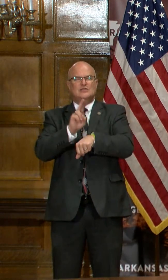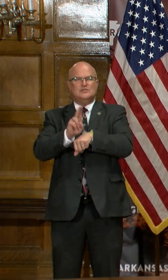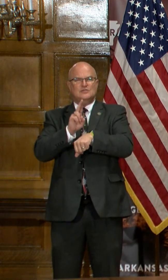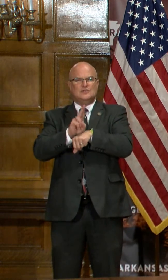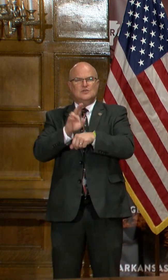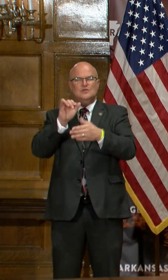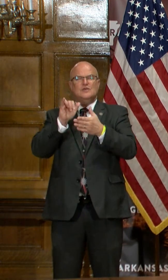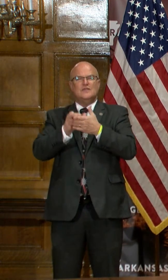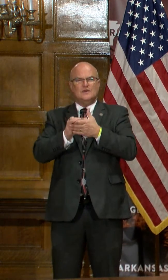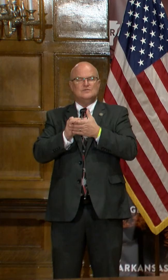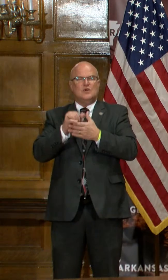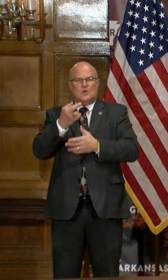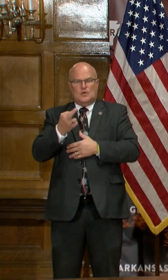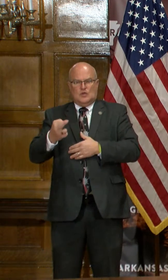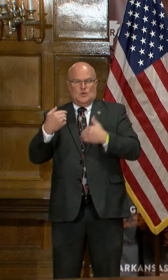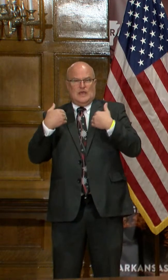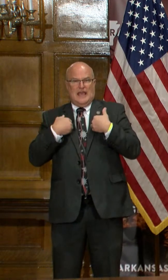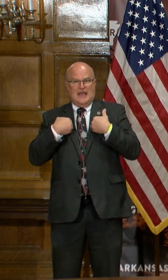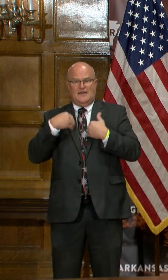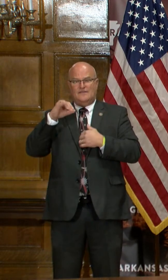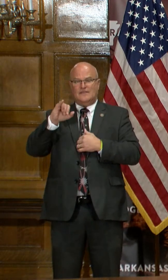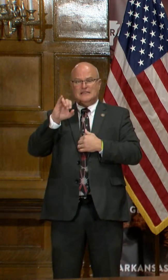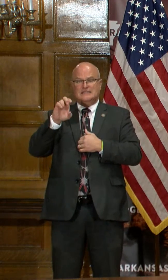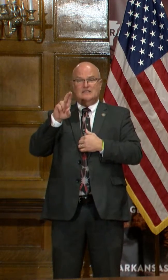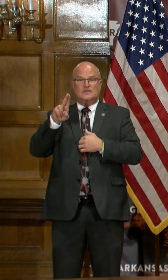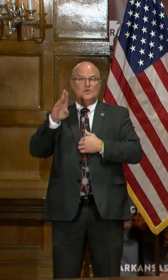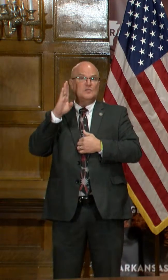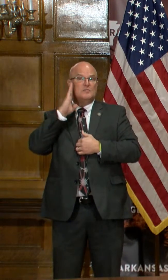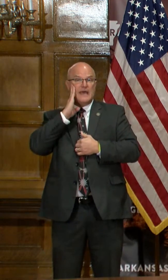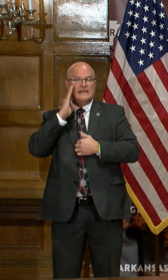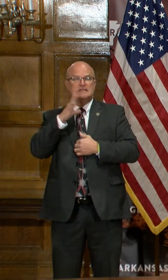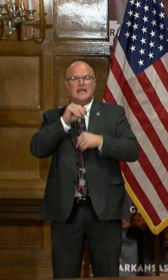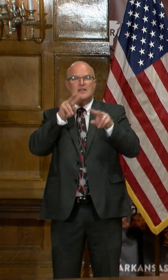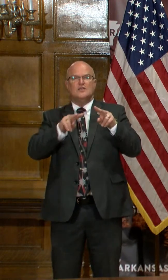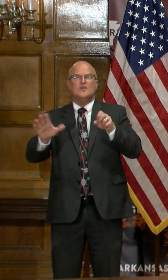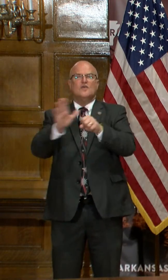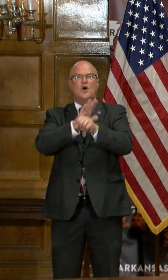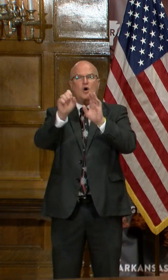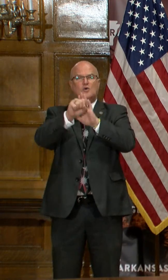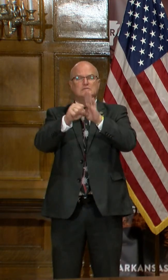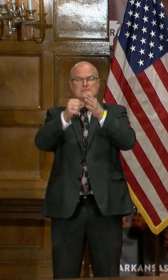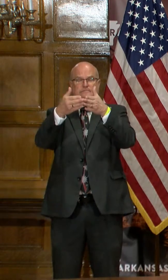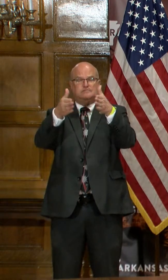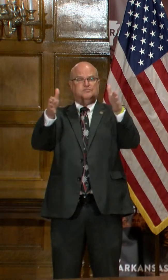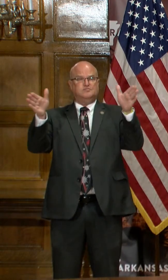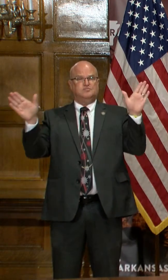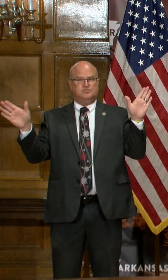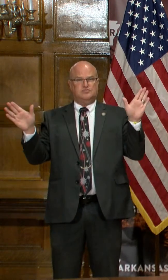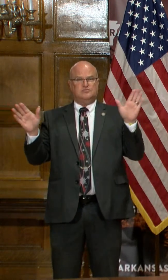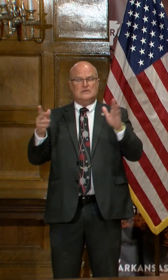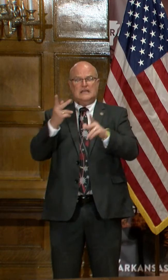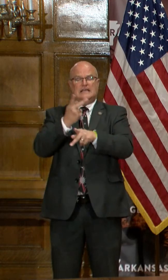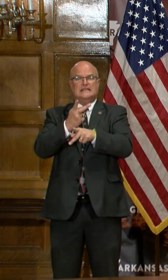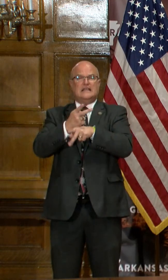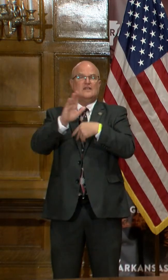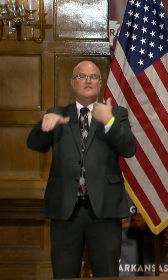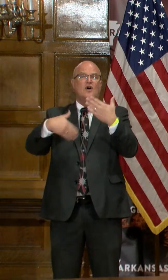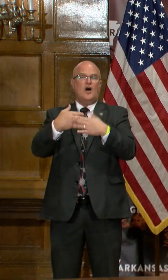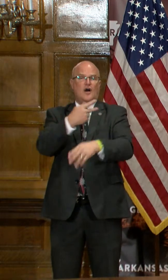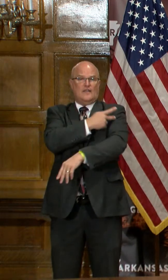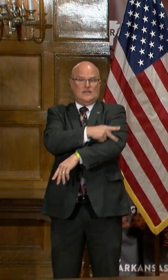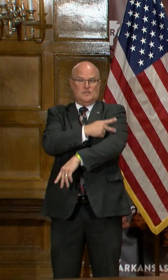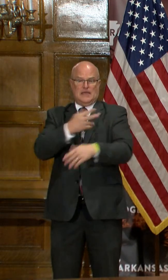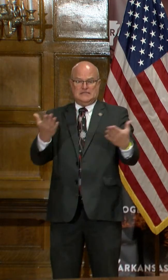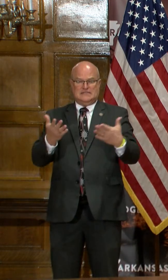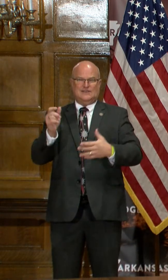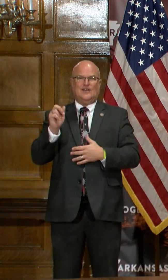of those scarce resources, ICU beds in particular, and look at the whole state and take care of all of our patients in Arkansas.